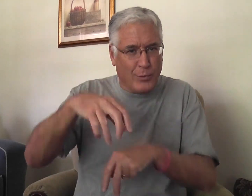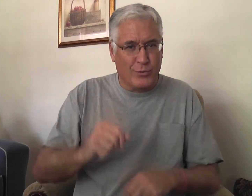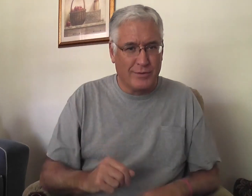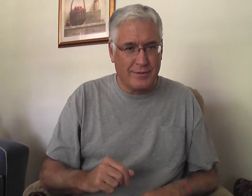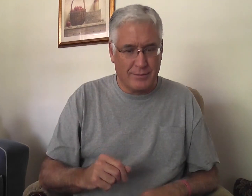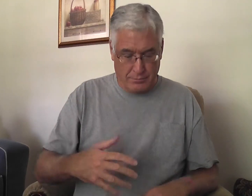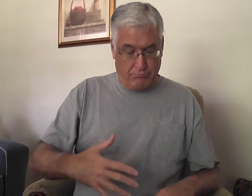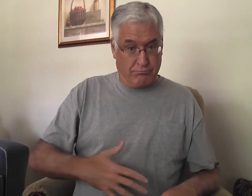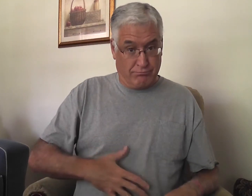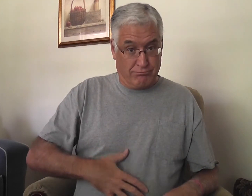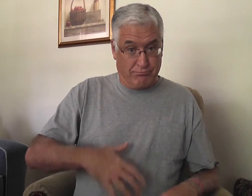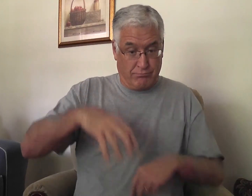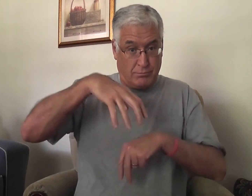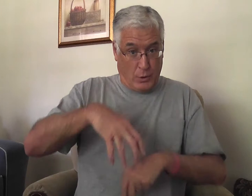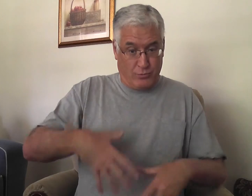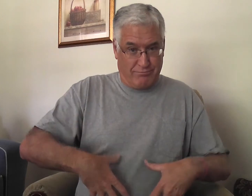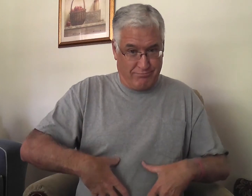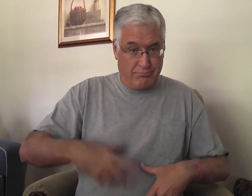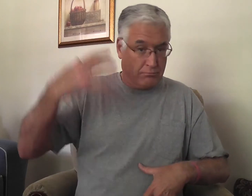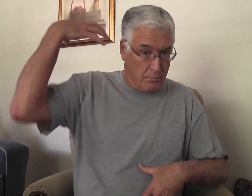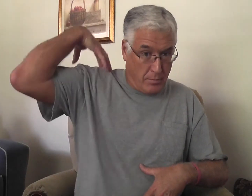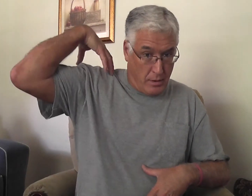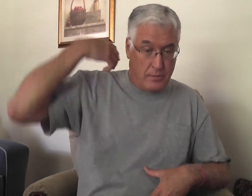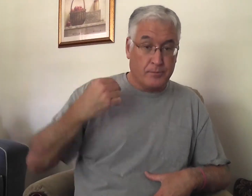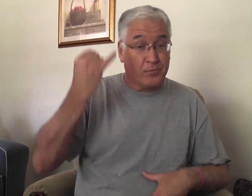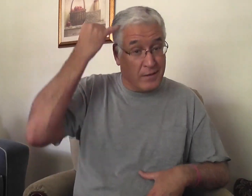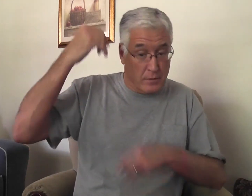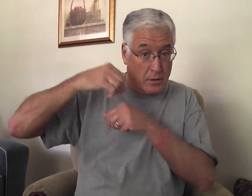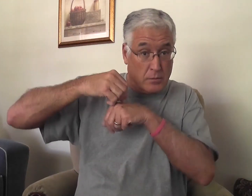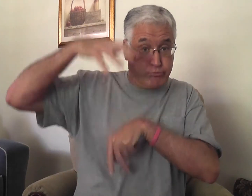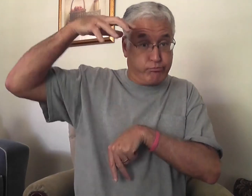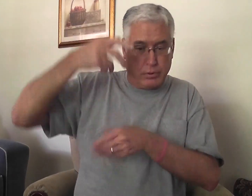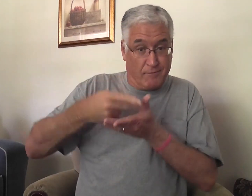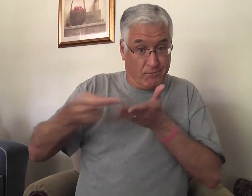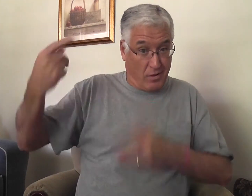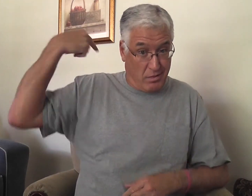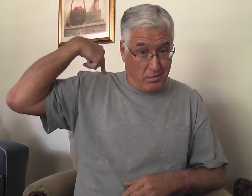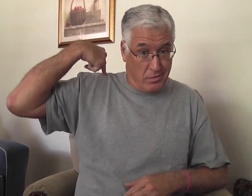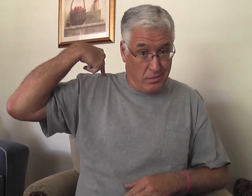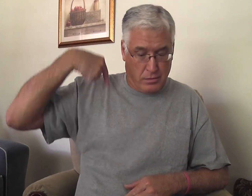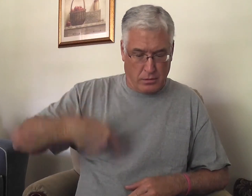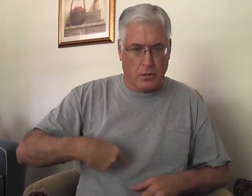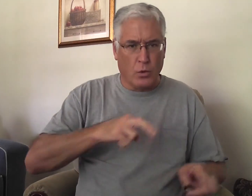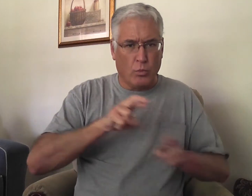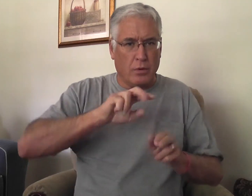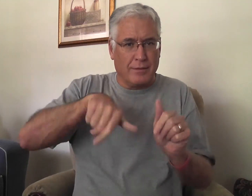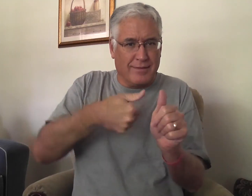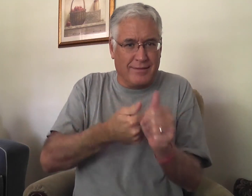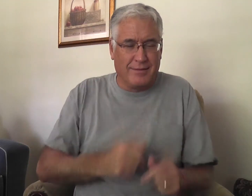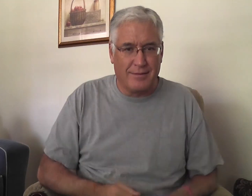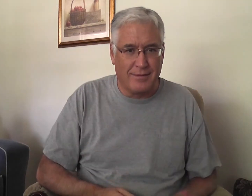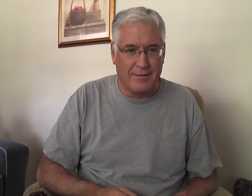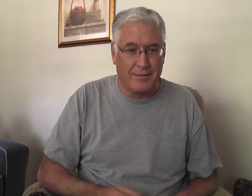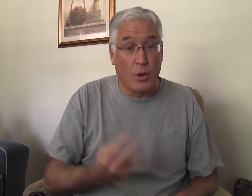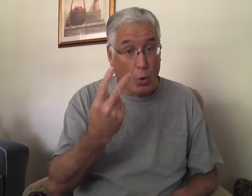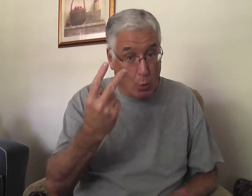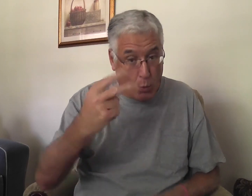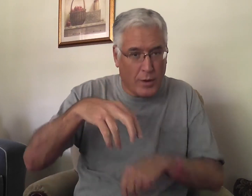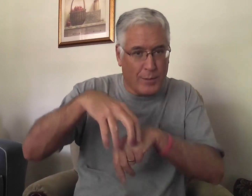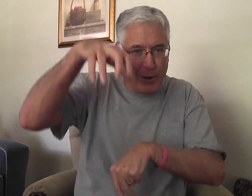Parachute. It means two parachutes. There's one here in the front and one in the back. If the one in the back doesn't open, then you have the backup one in the